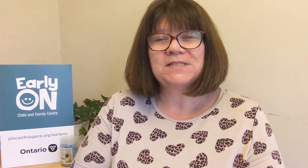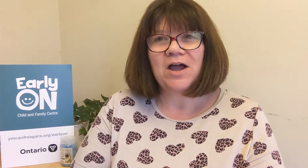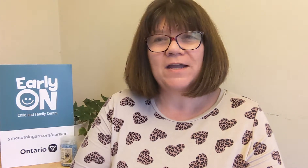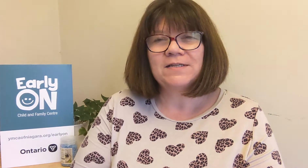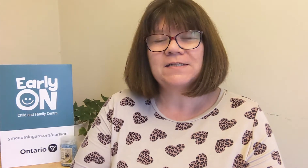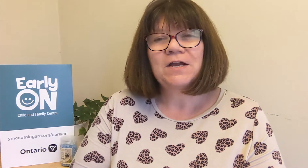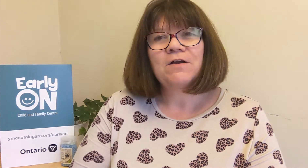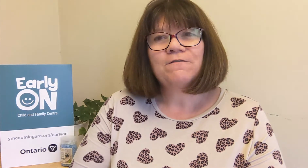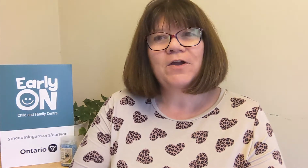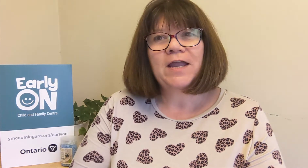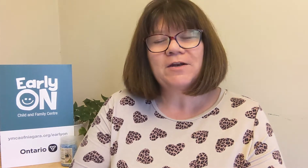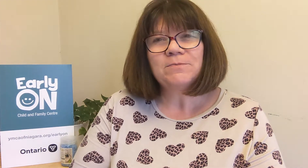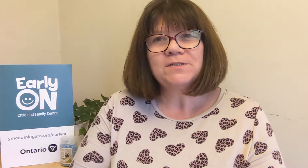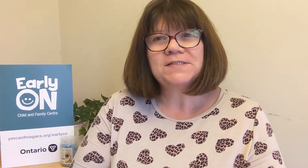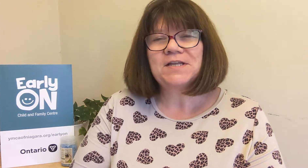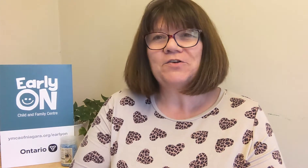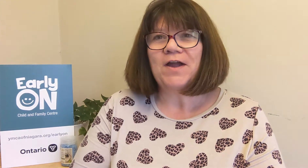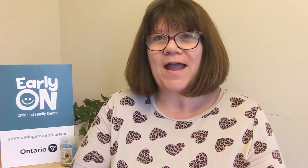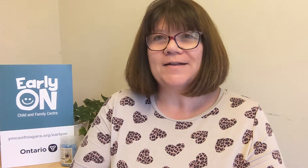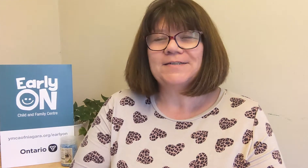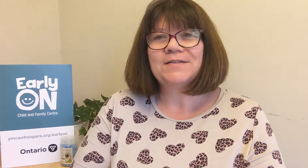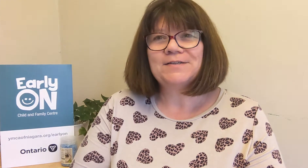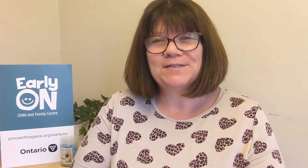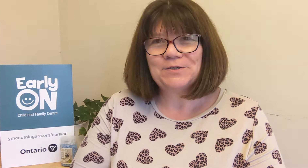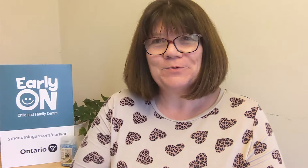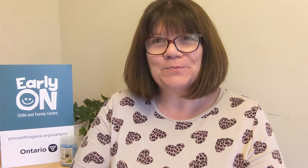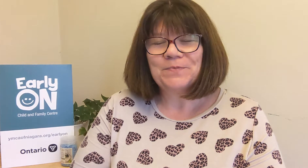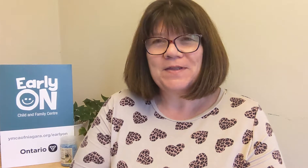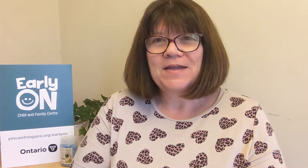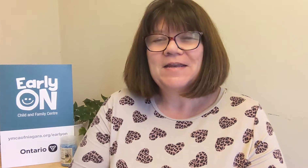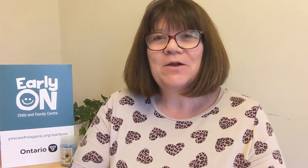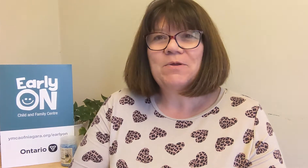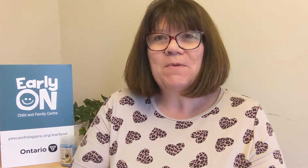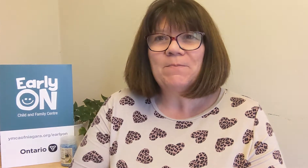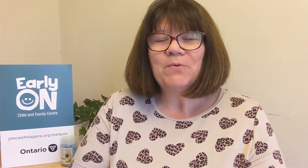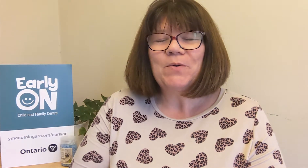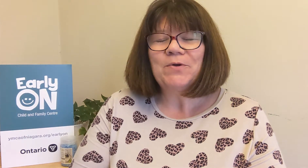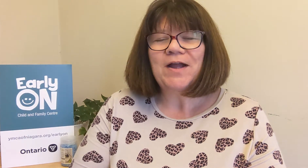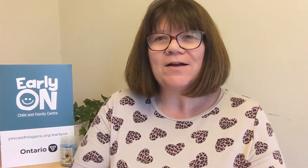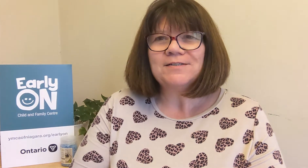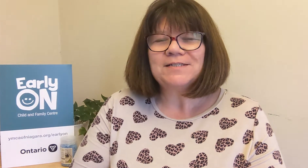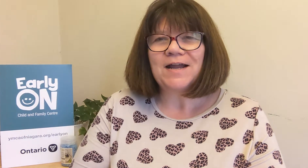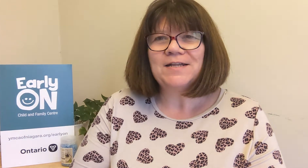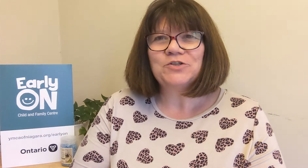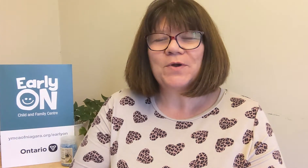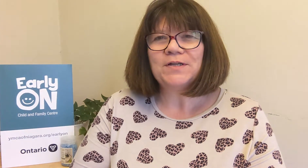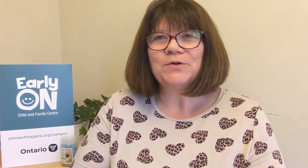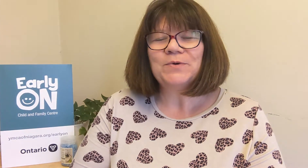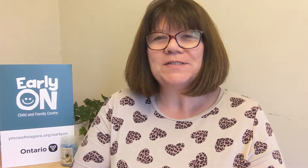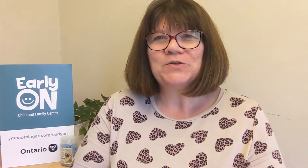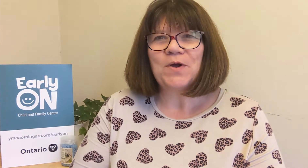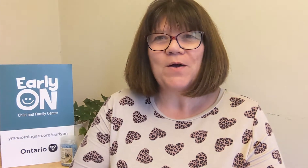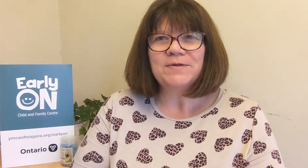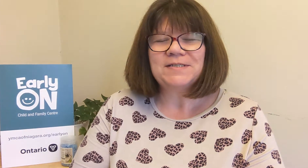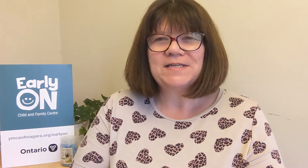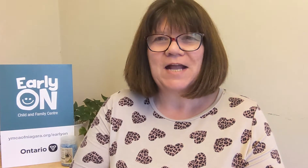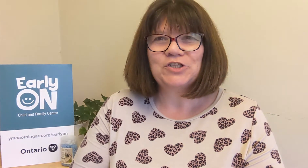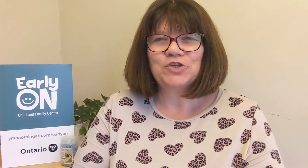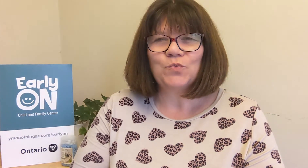signs for animals that are at the zoo. Now remember when we are signing to our little ones to always attach the